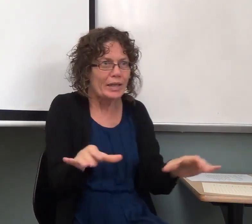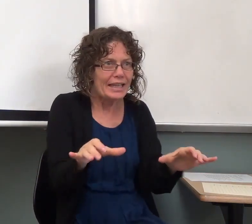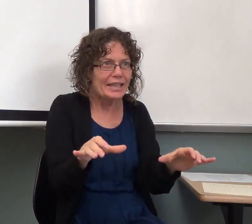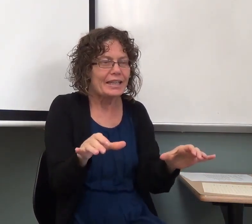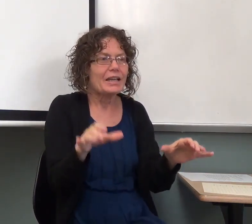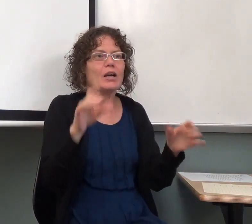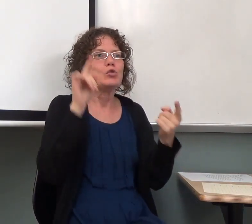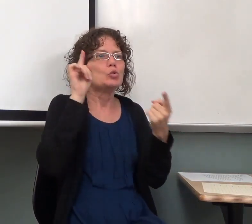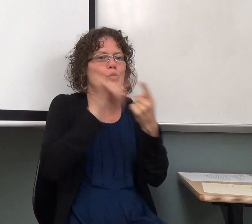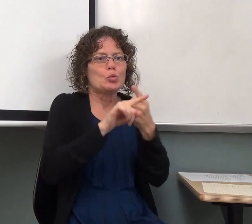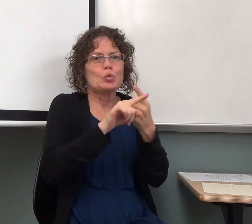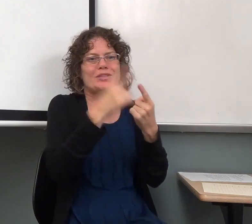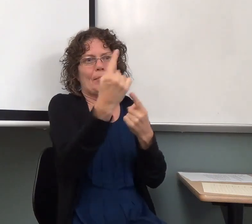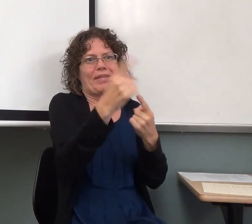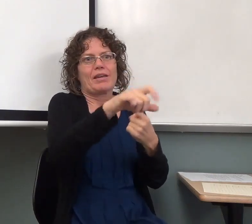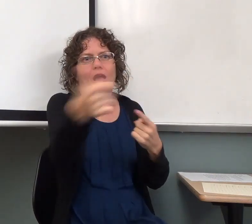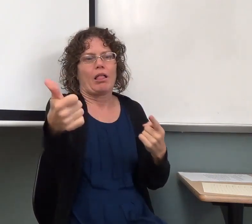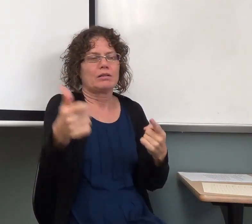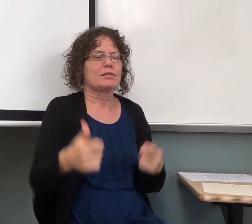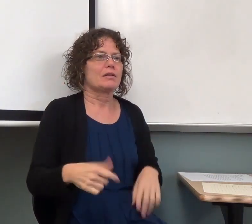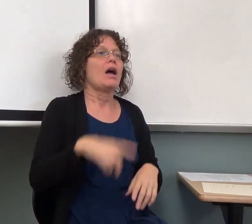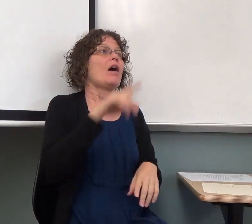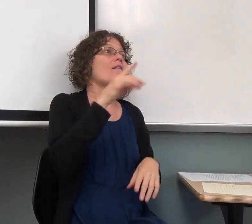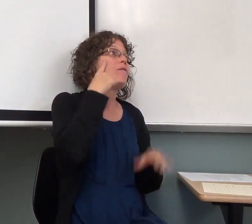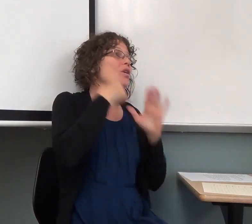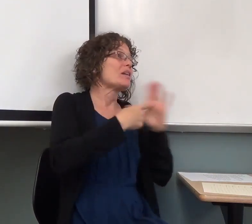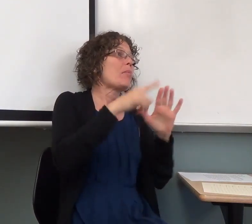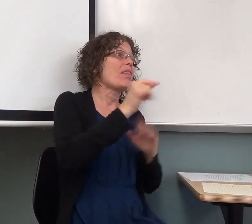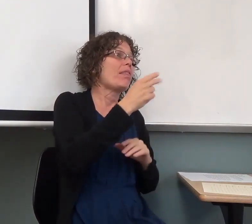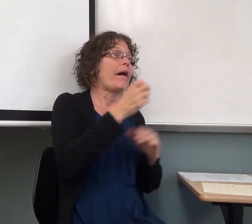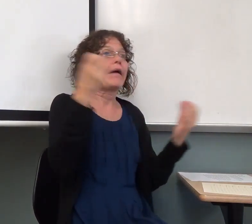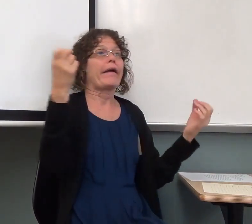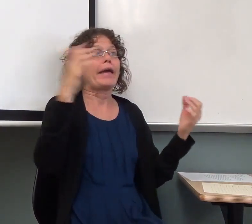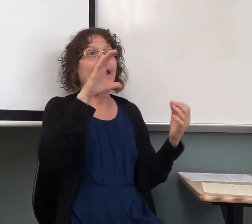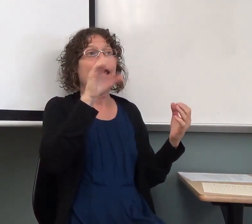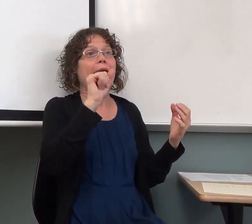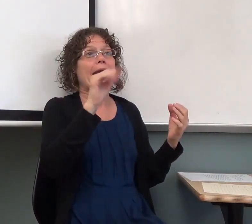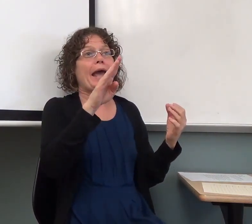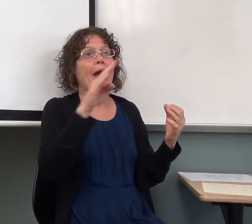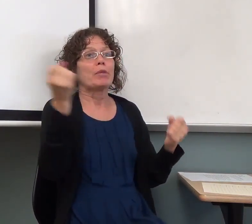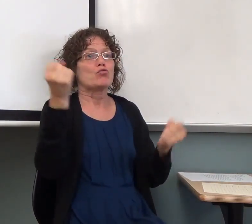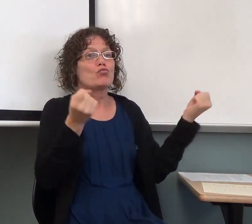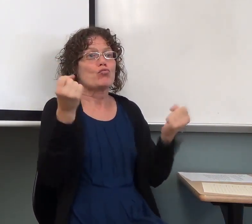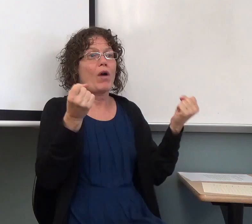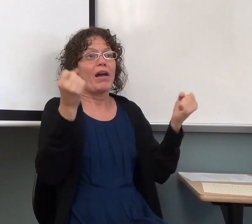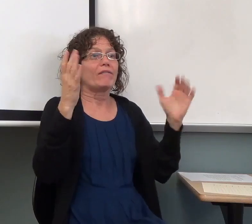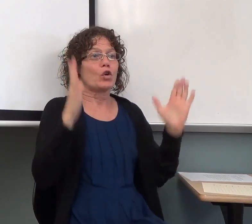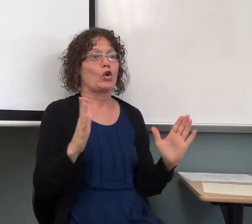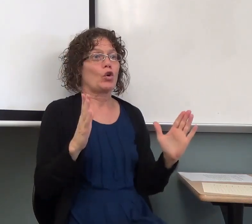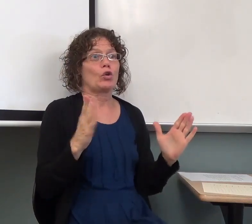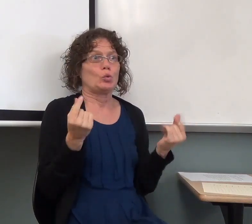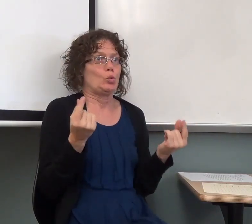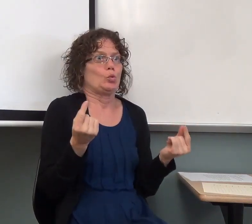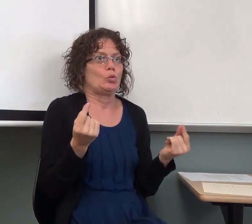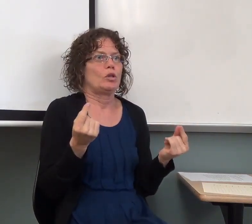to something else. The cab driver, what? What did the cab driver do? Charge too much.